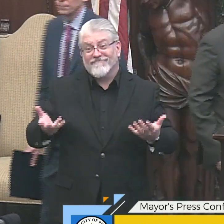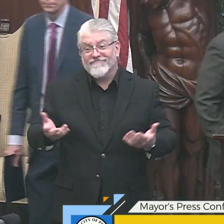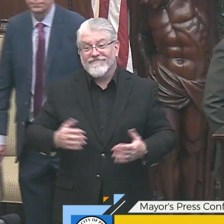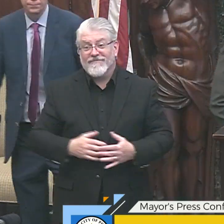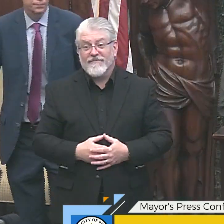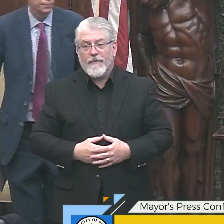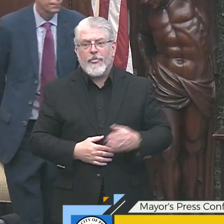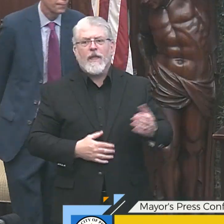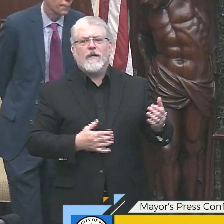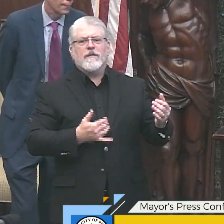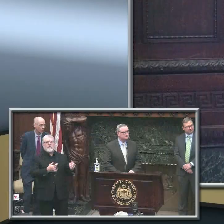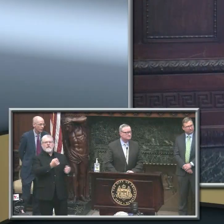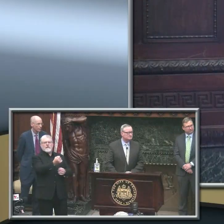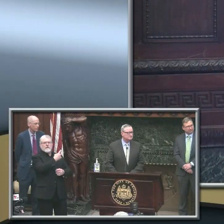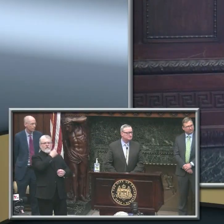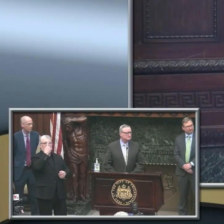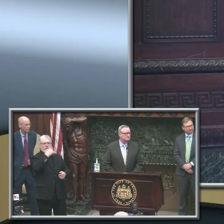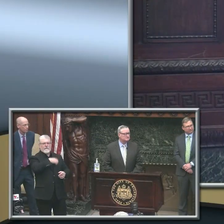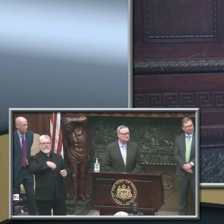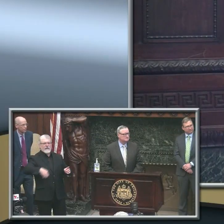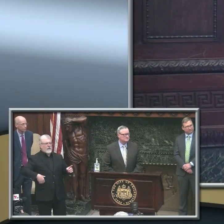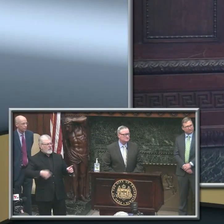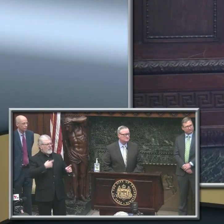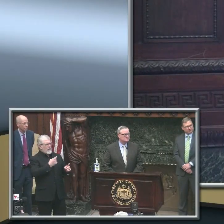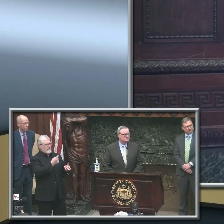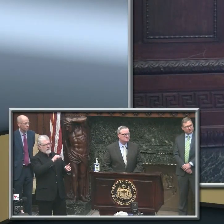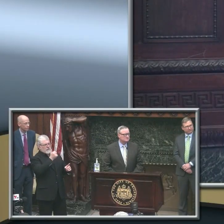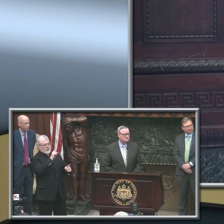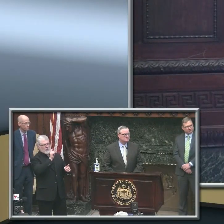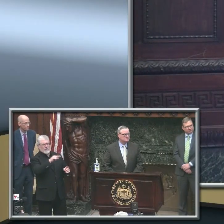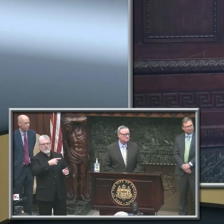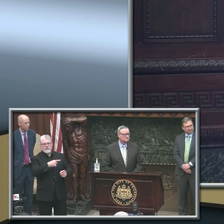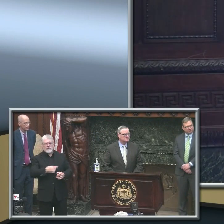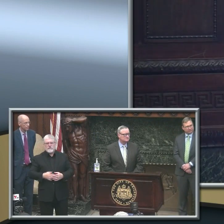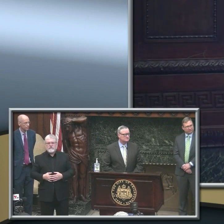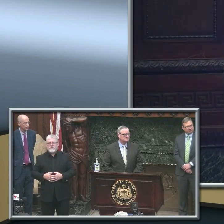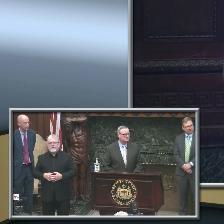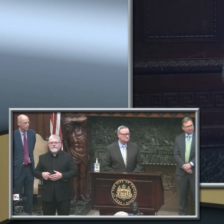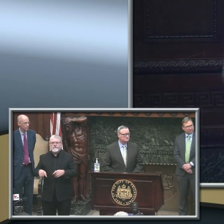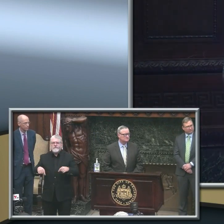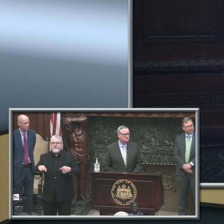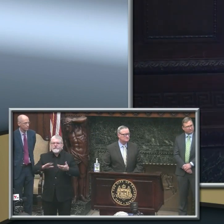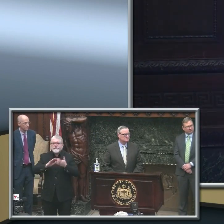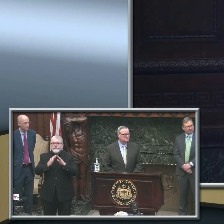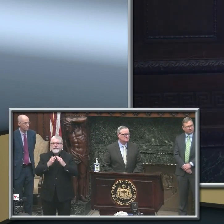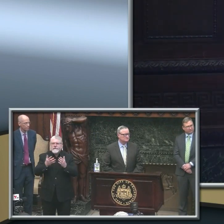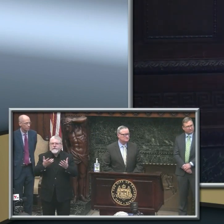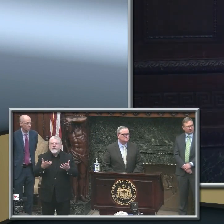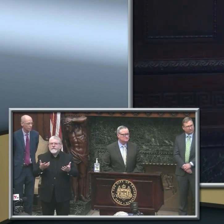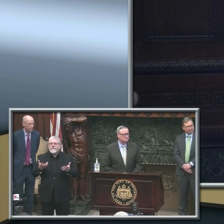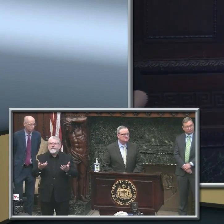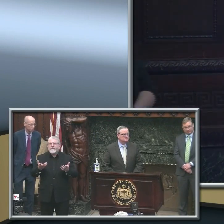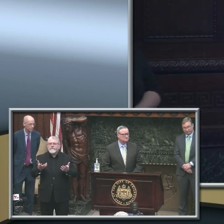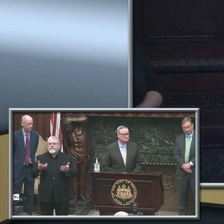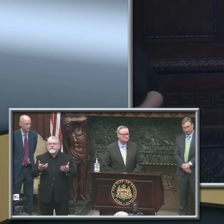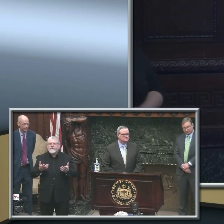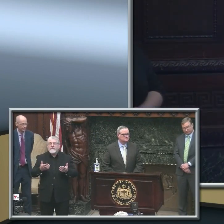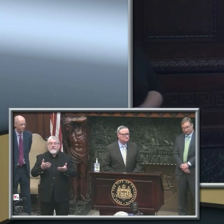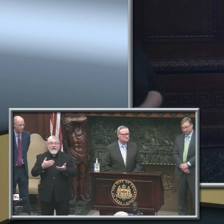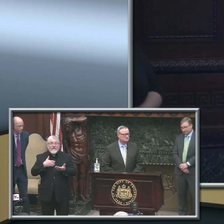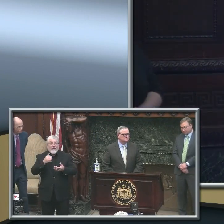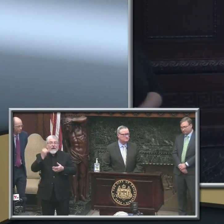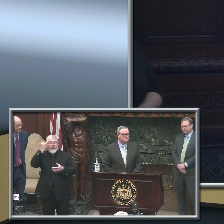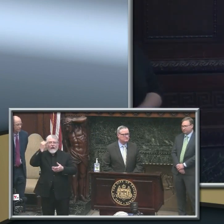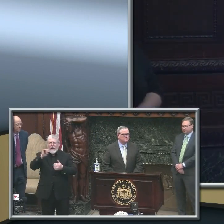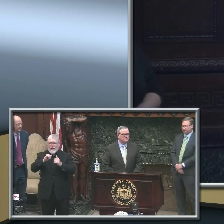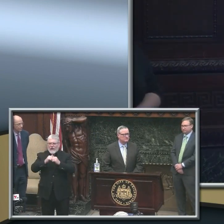You kind of addressed this, but does the city have any thoughts on how this could impact our taxes, a